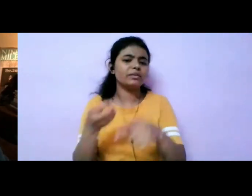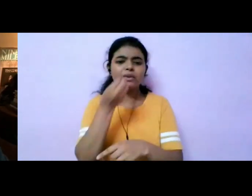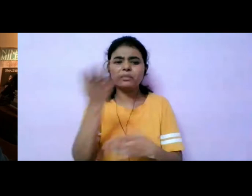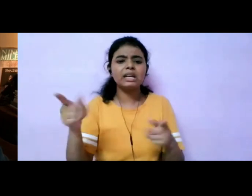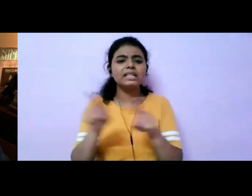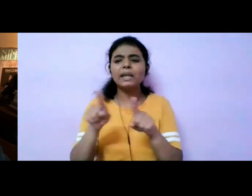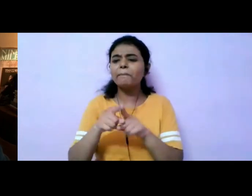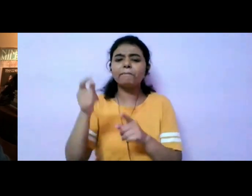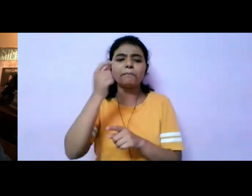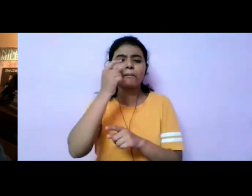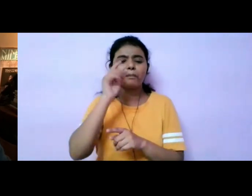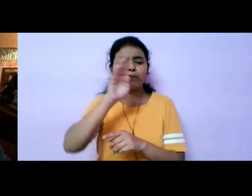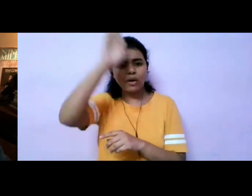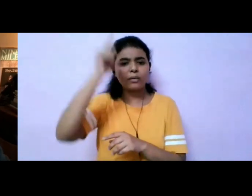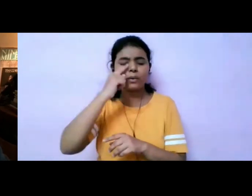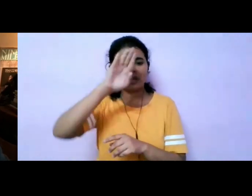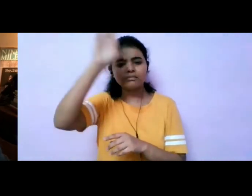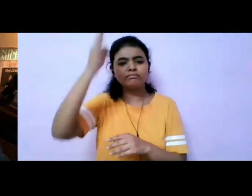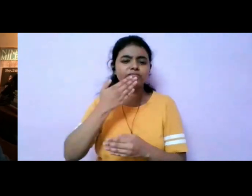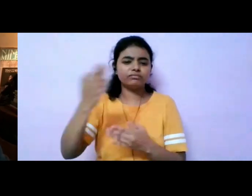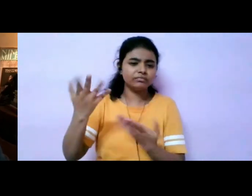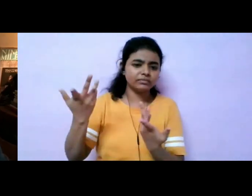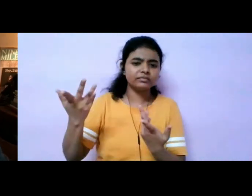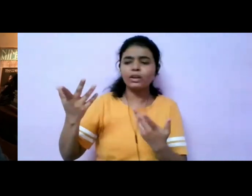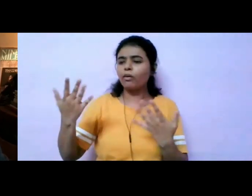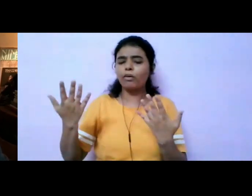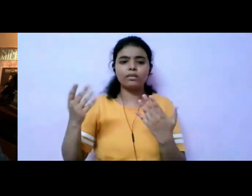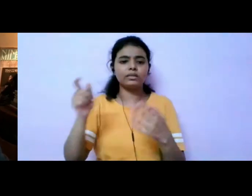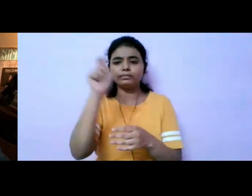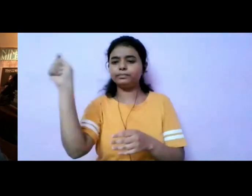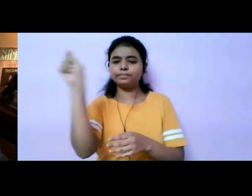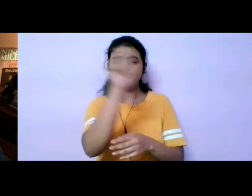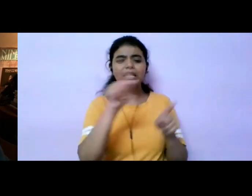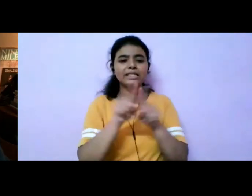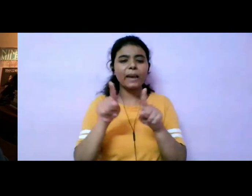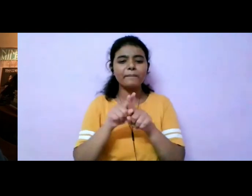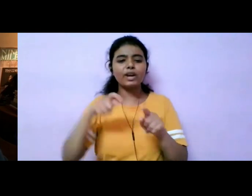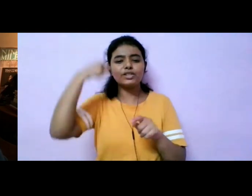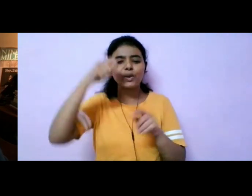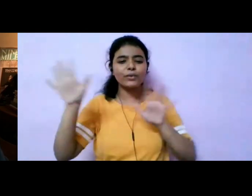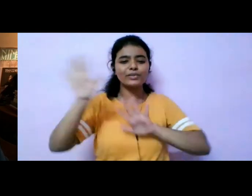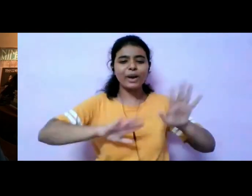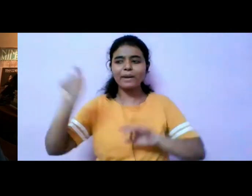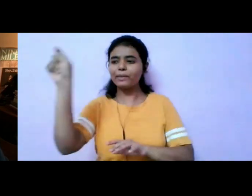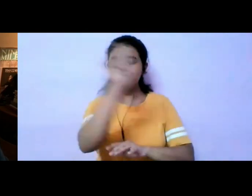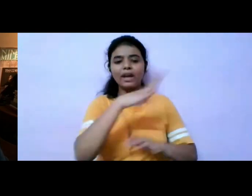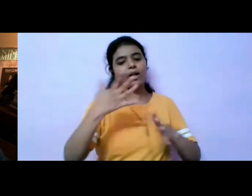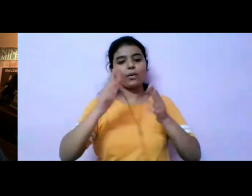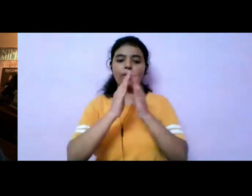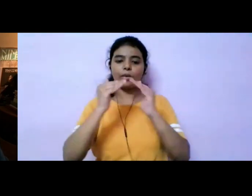the prince, pull the brass ring, and you go home cured or lucky.